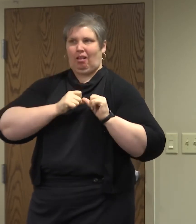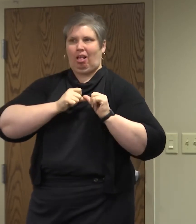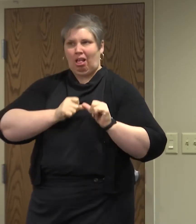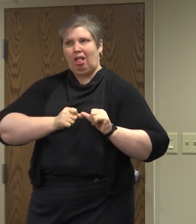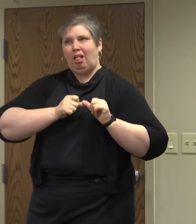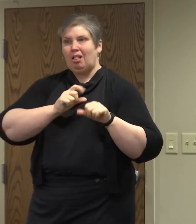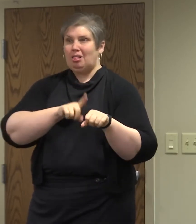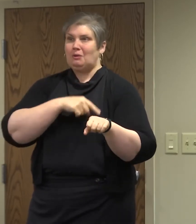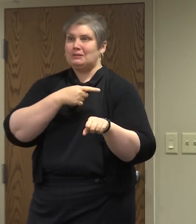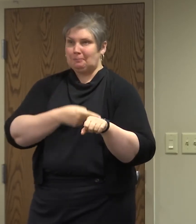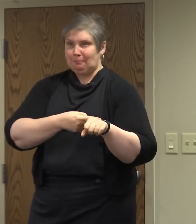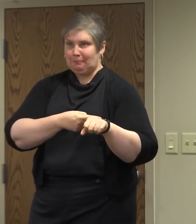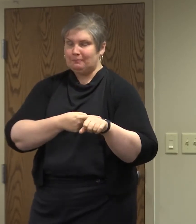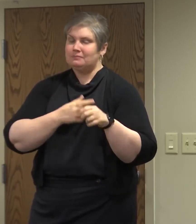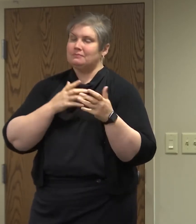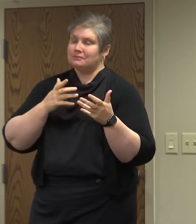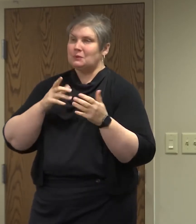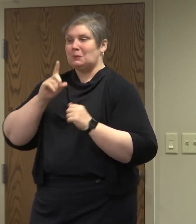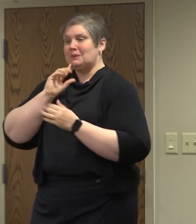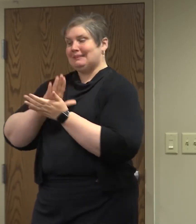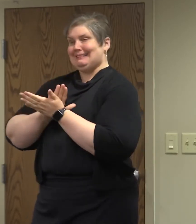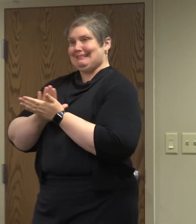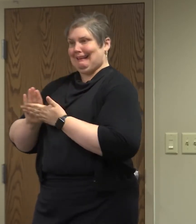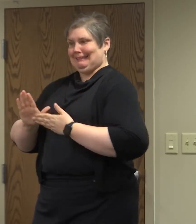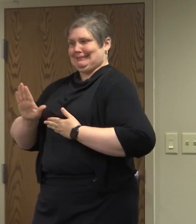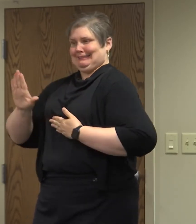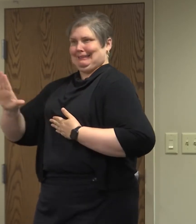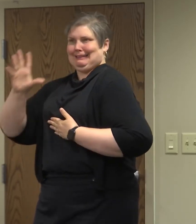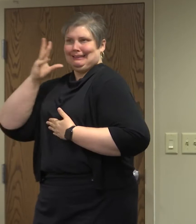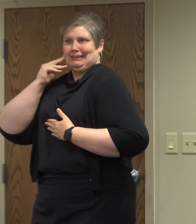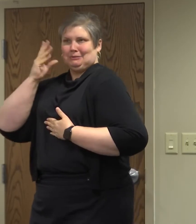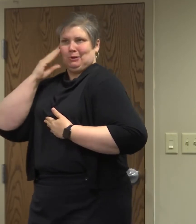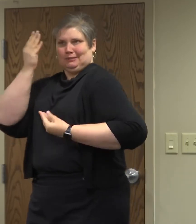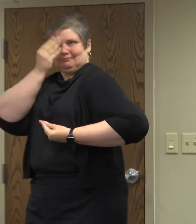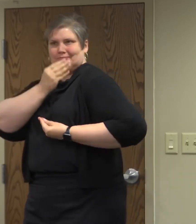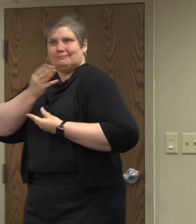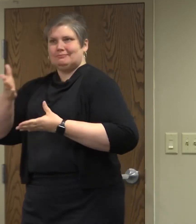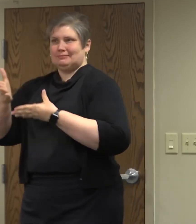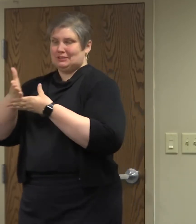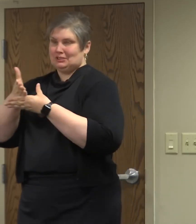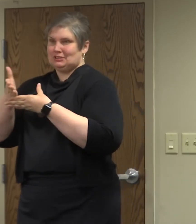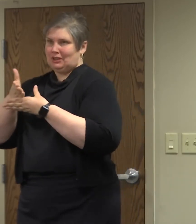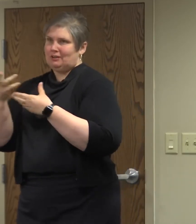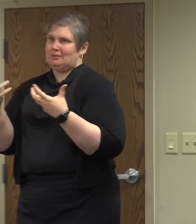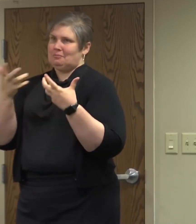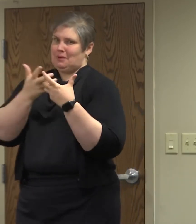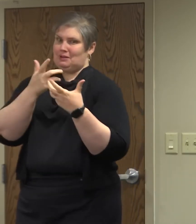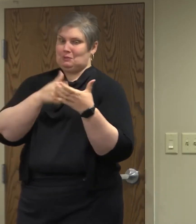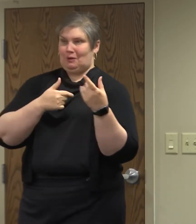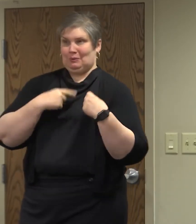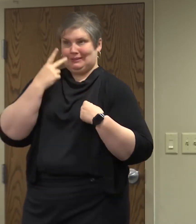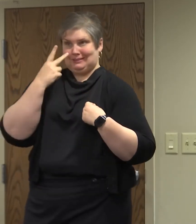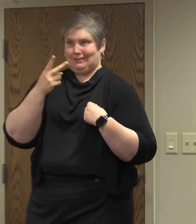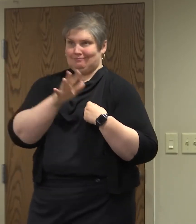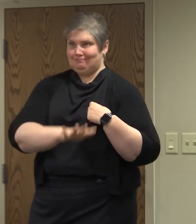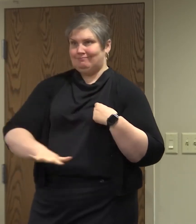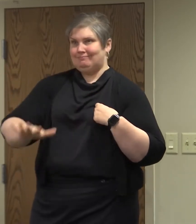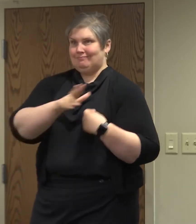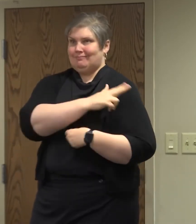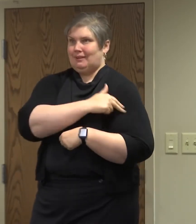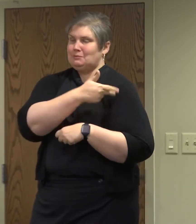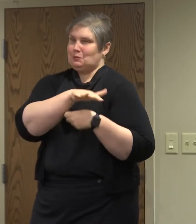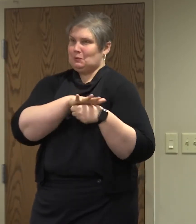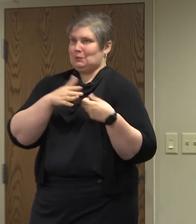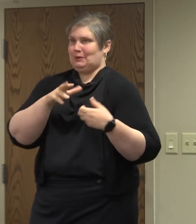that, because that really is the experience of what we're seeing in the hospitals now. We are having a COVID surge, and